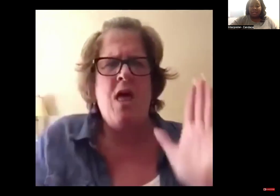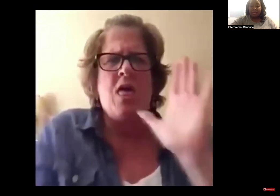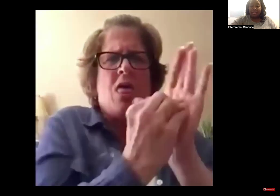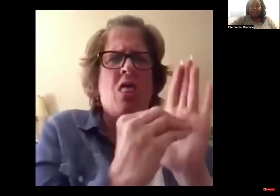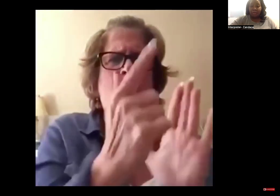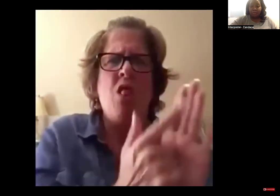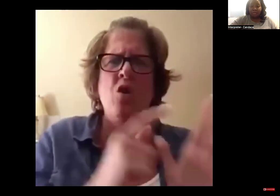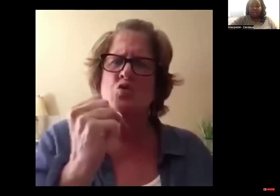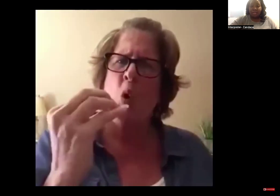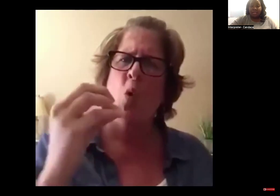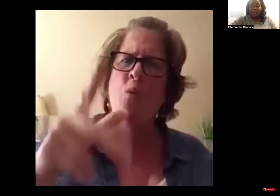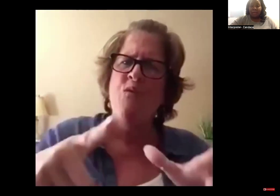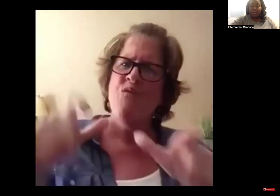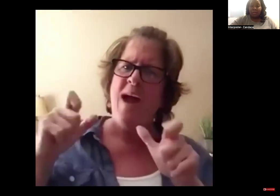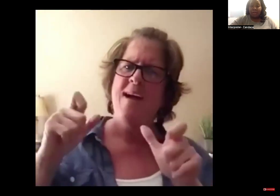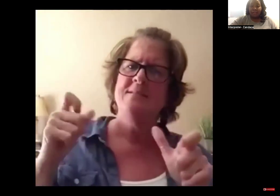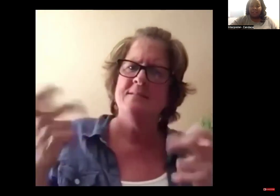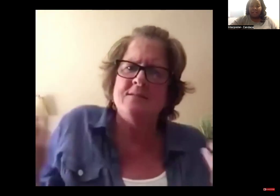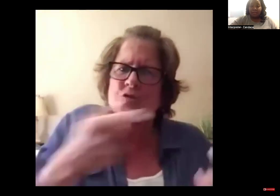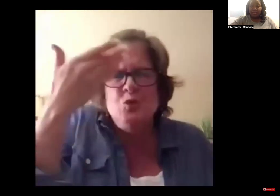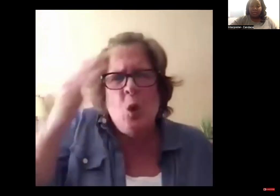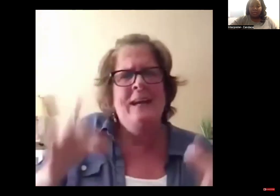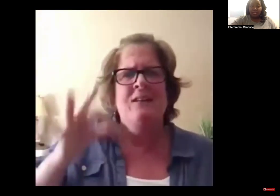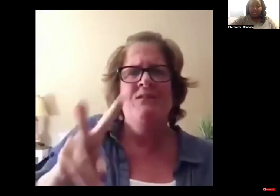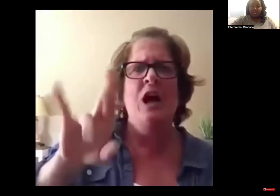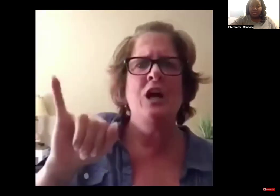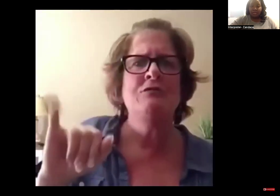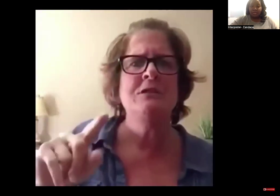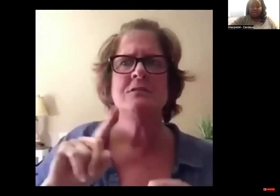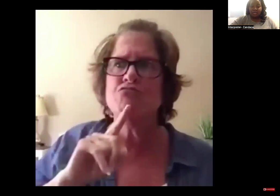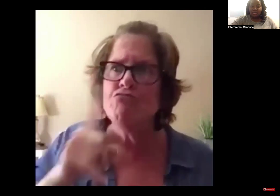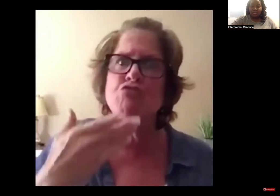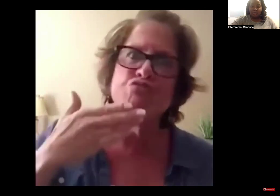getting stuck with these problems. And I said, why don't we go ahead and file